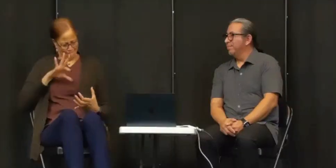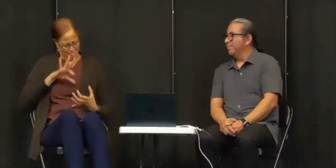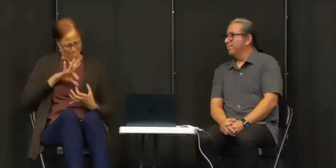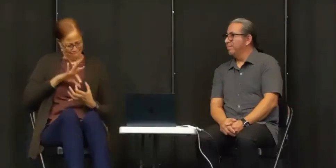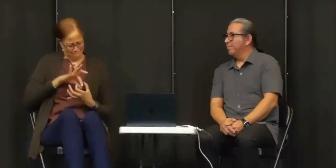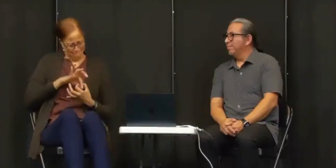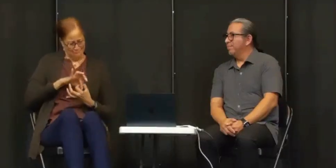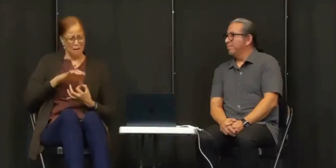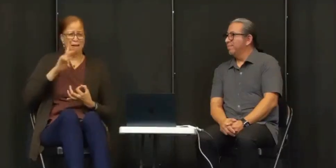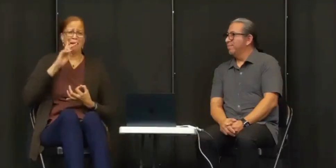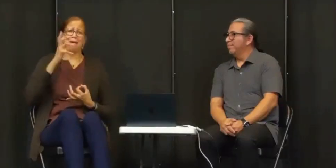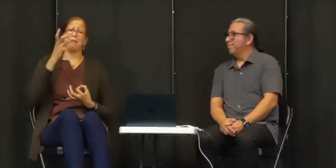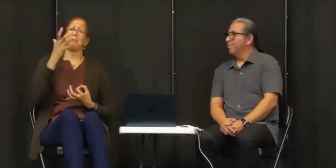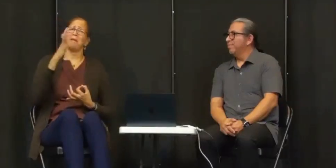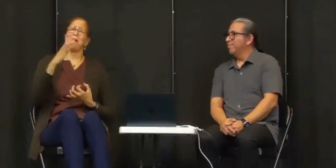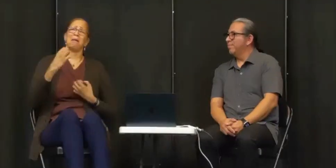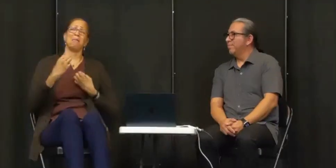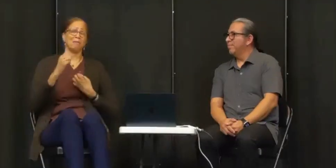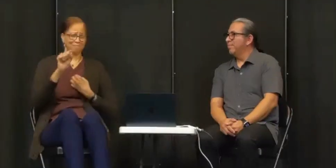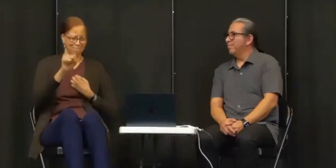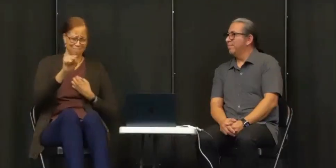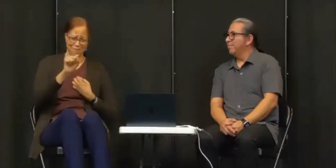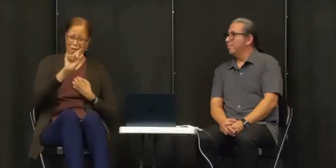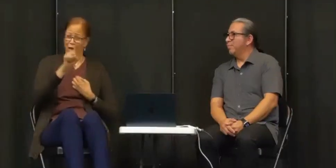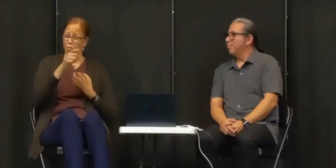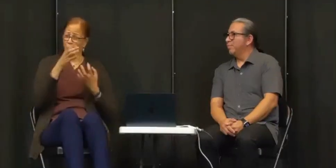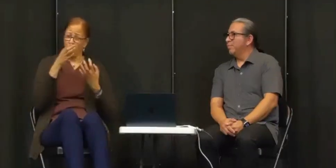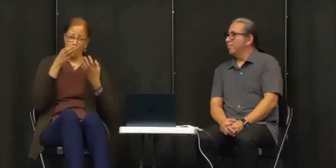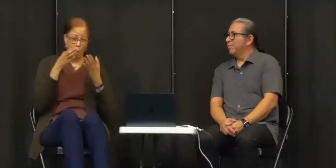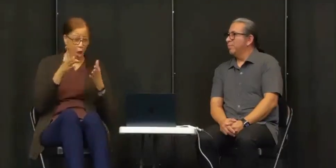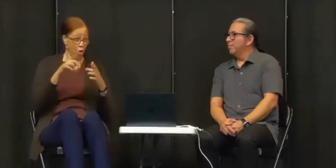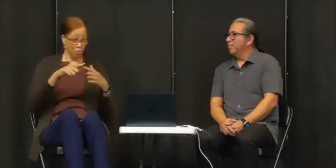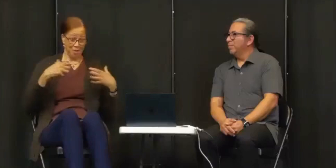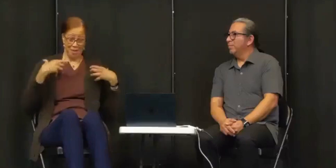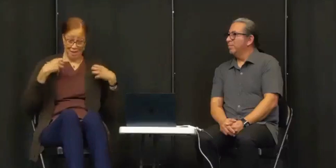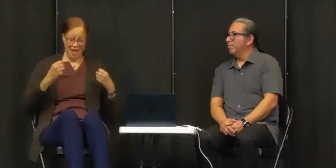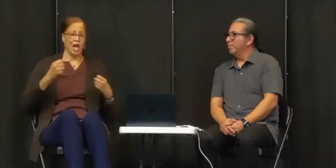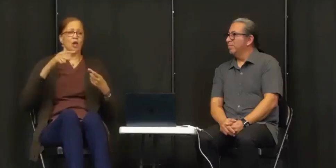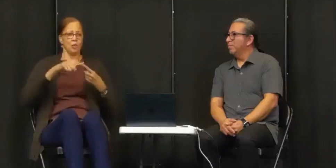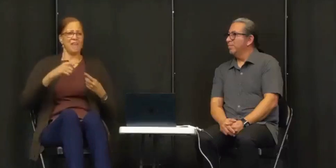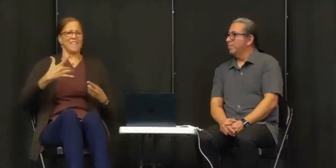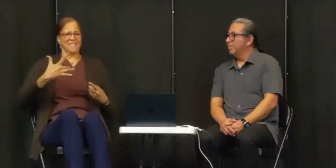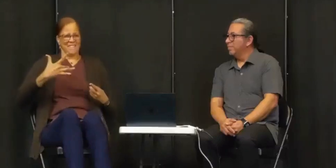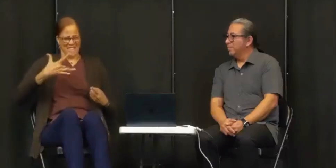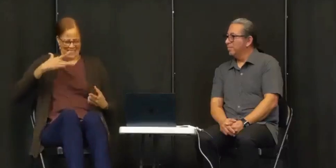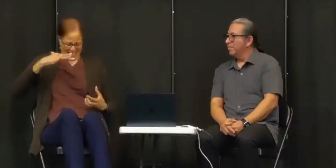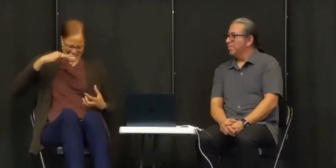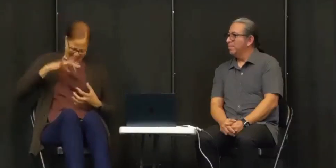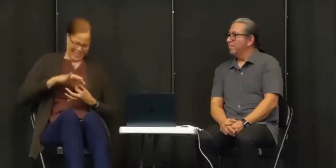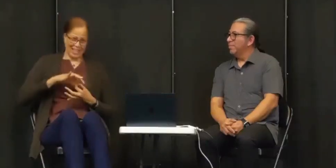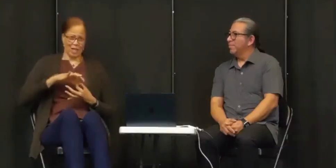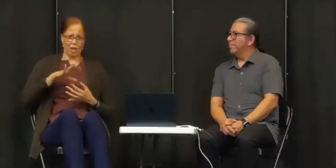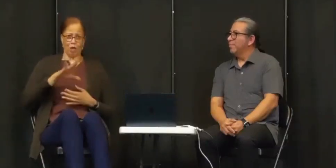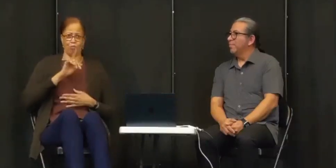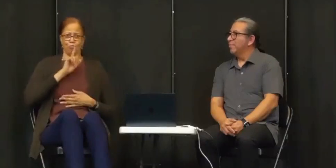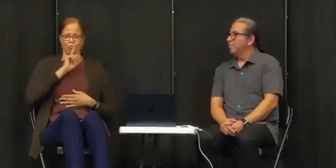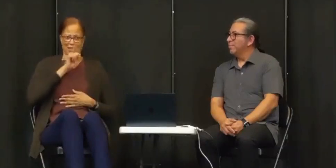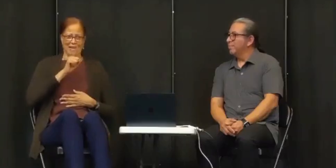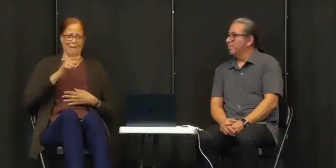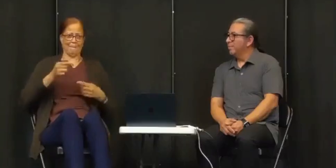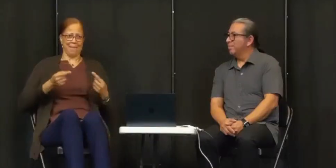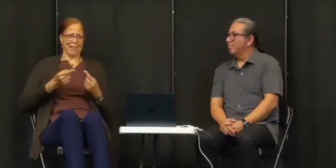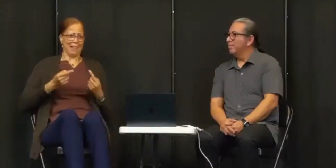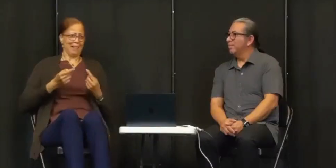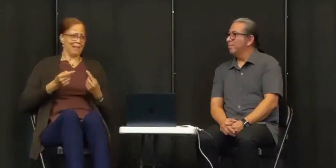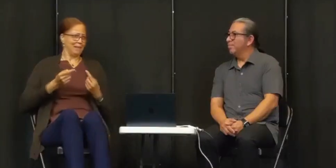to really connect with you. And it'll be difficult, but the way you heal